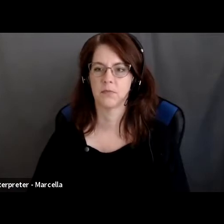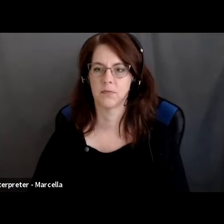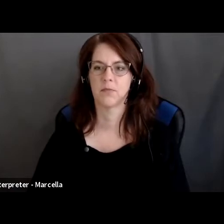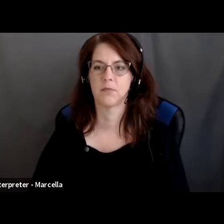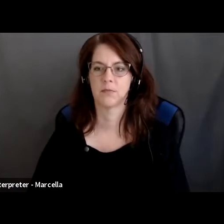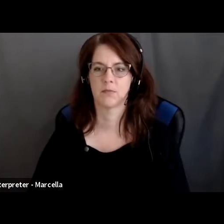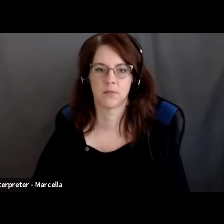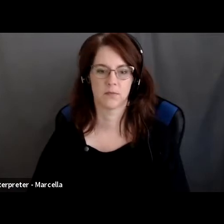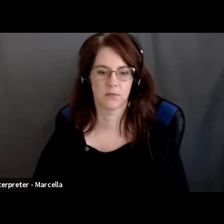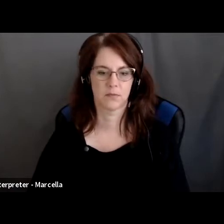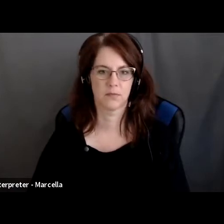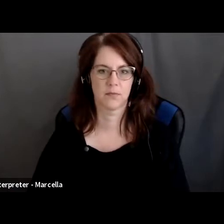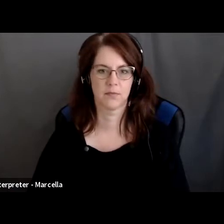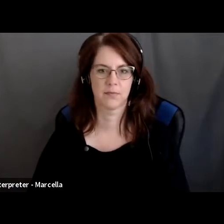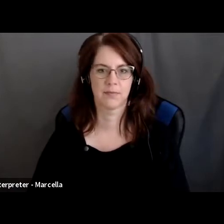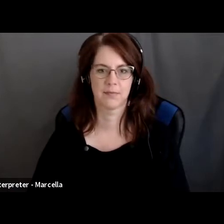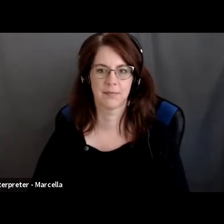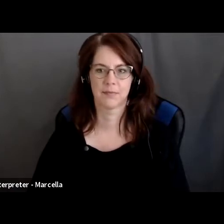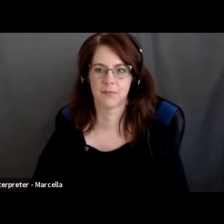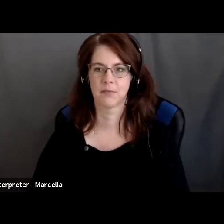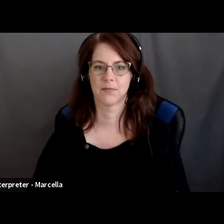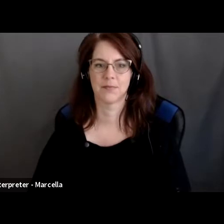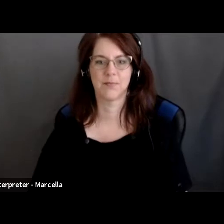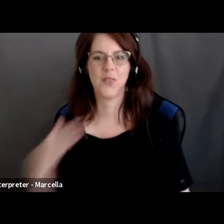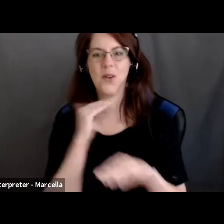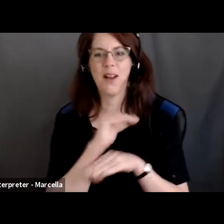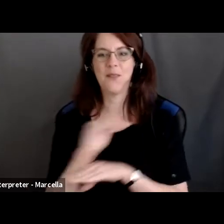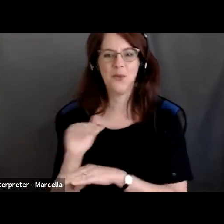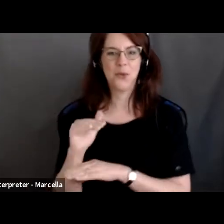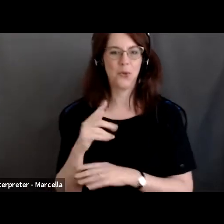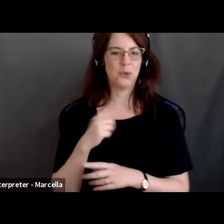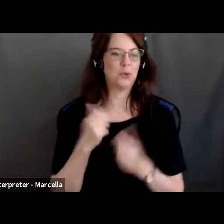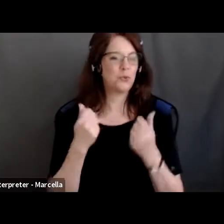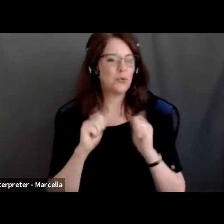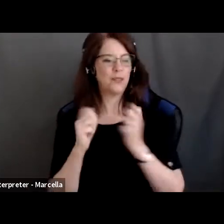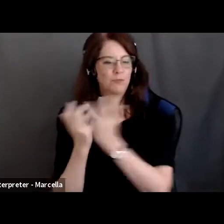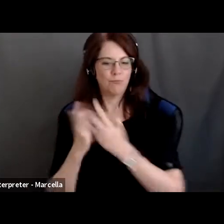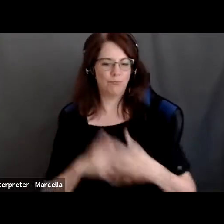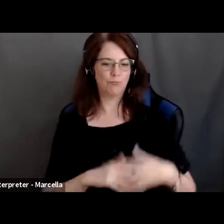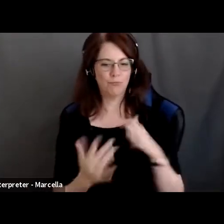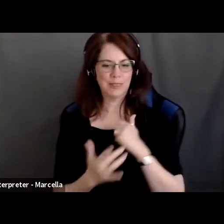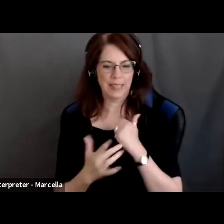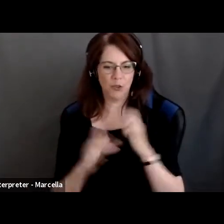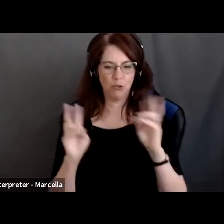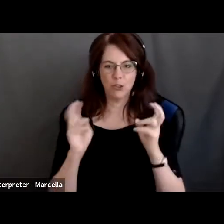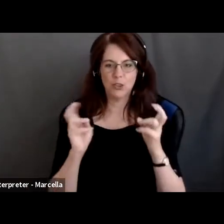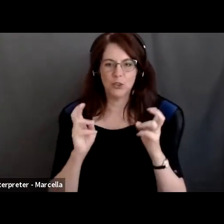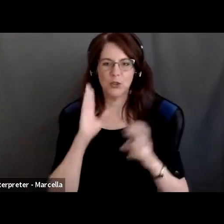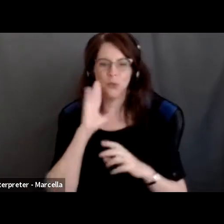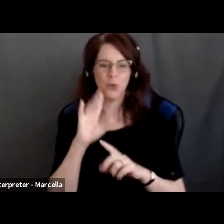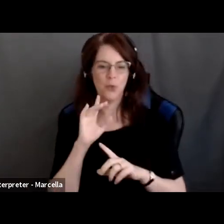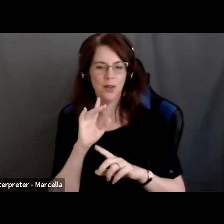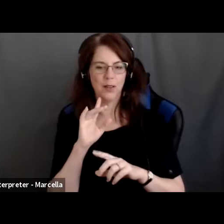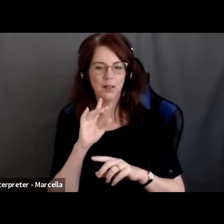Good afternoon, anybody that is out there. We are just working through some technical issues, but we will be with